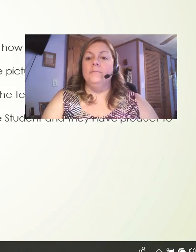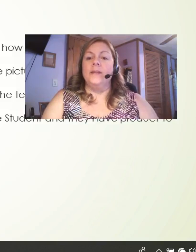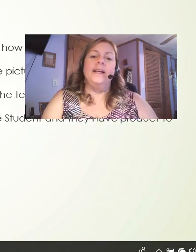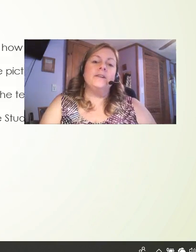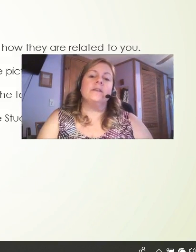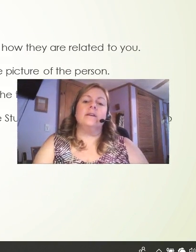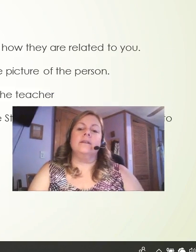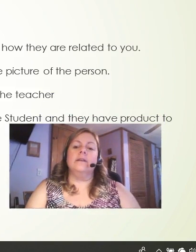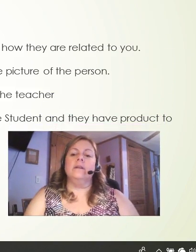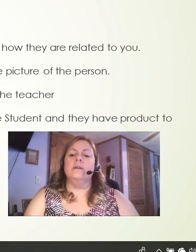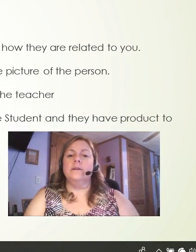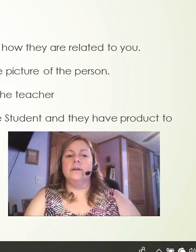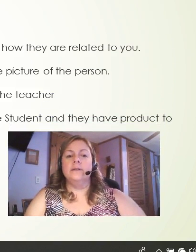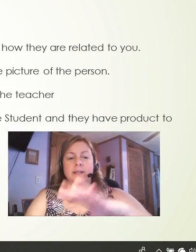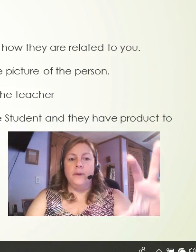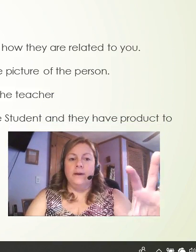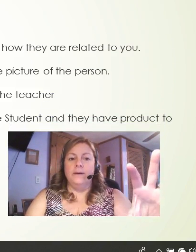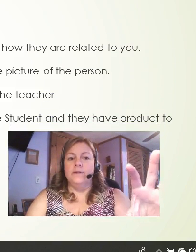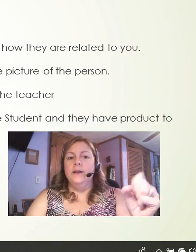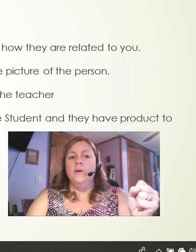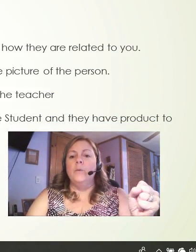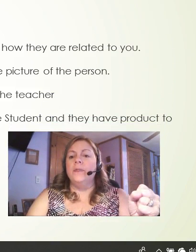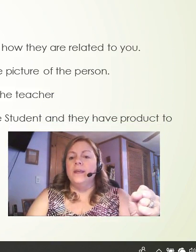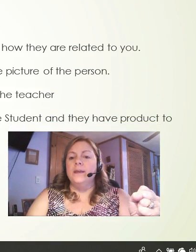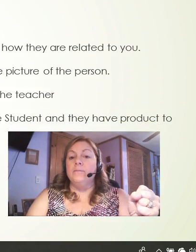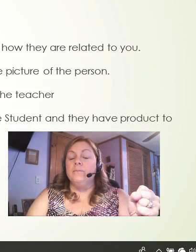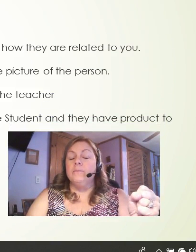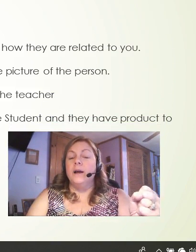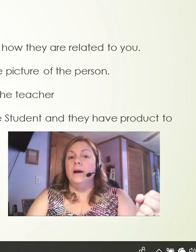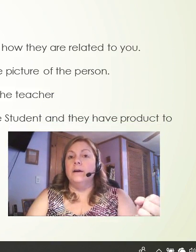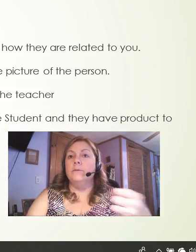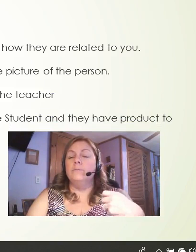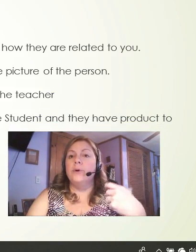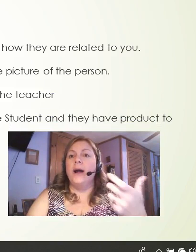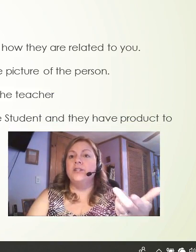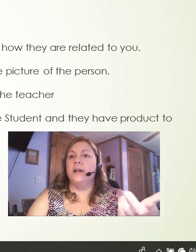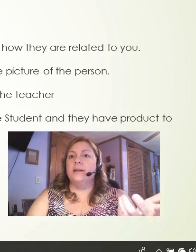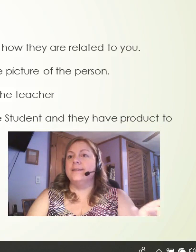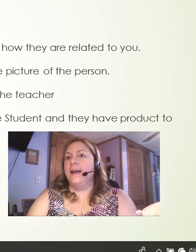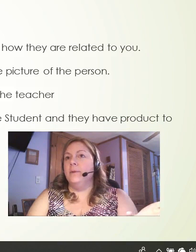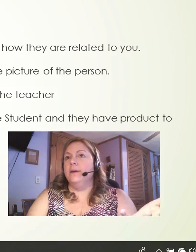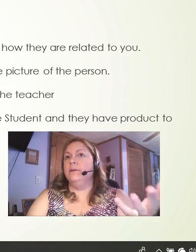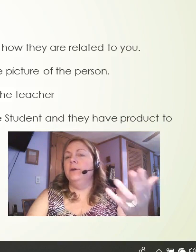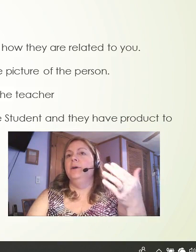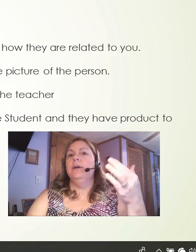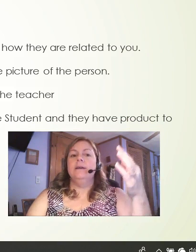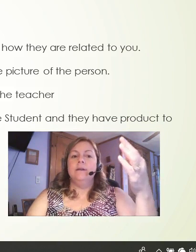then here's the little tidbit of what the project